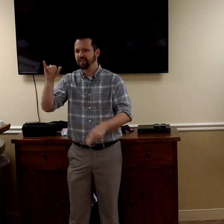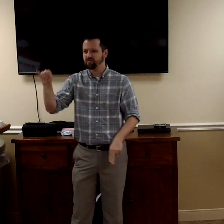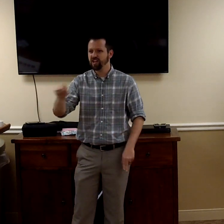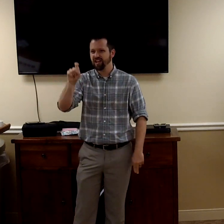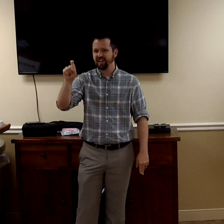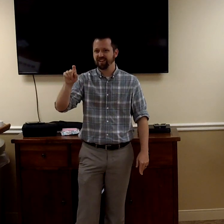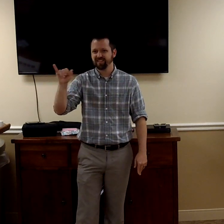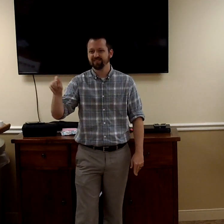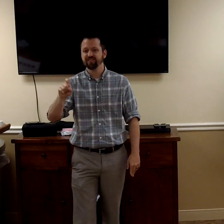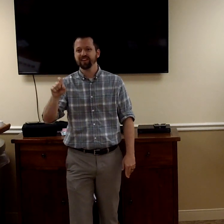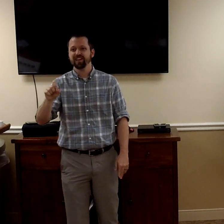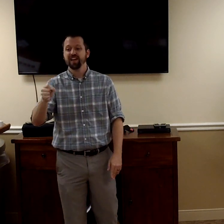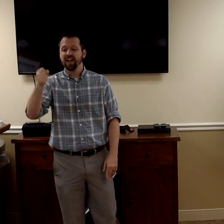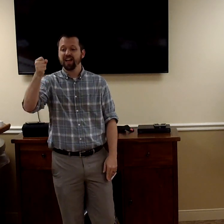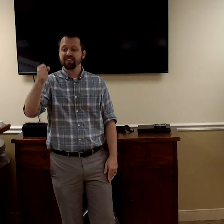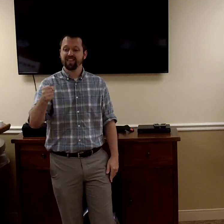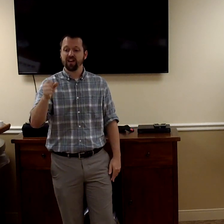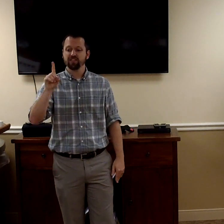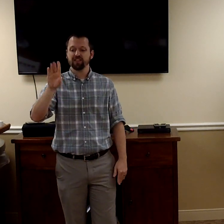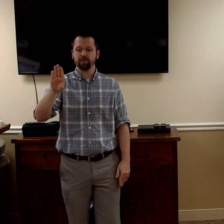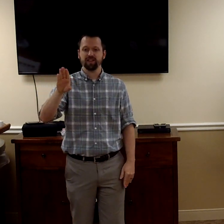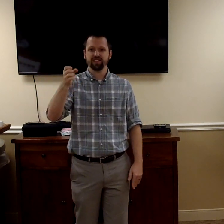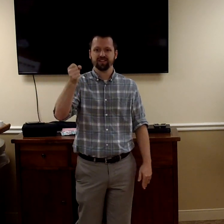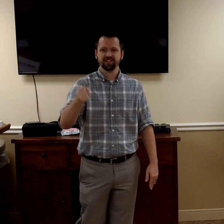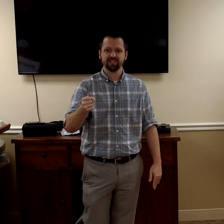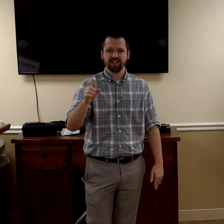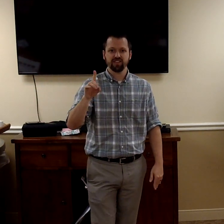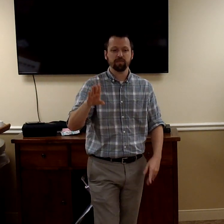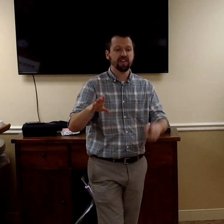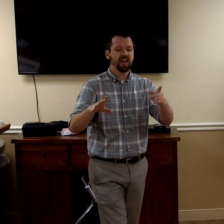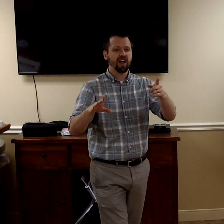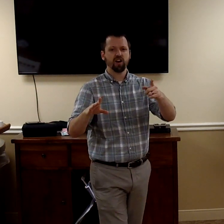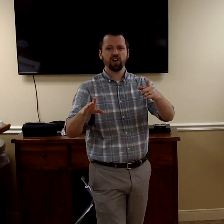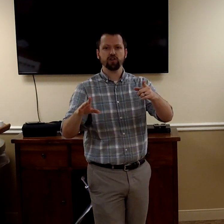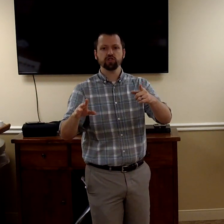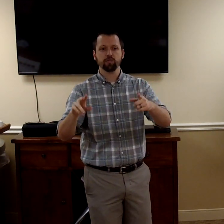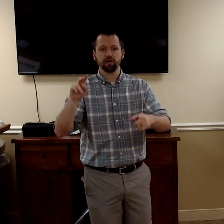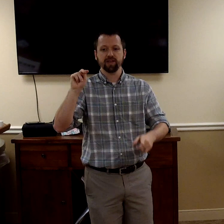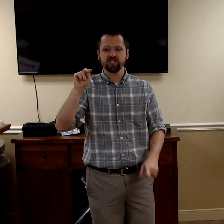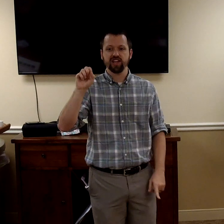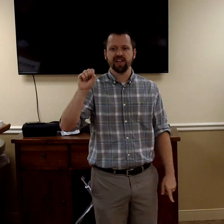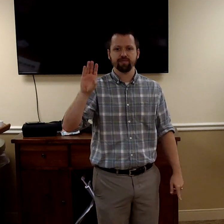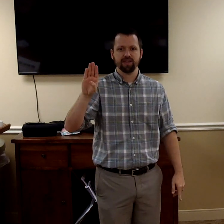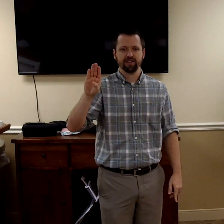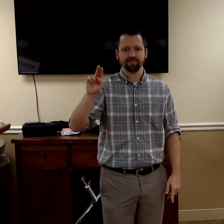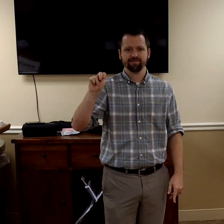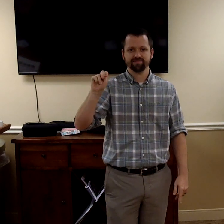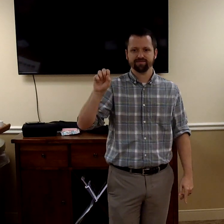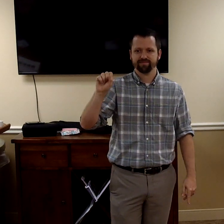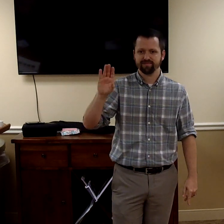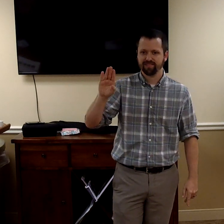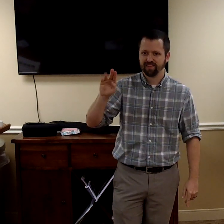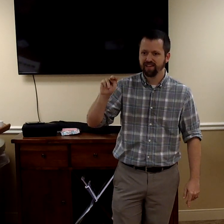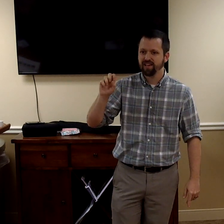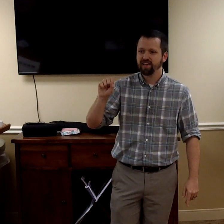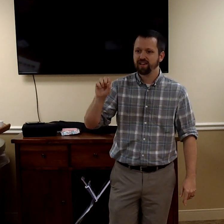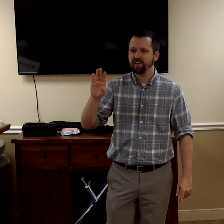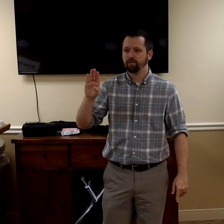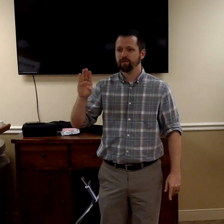JAX. Dakota. South DB. South DB. I heard New Smyrna Beach, NSB. Yep.